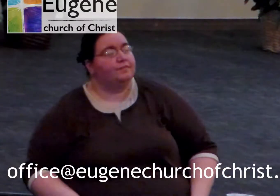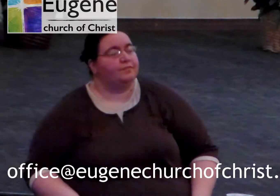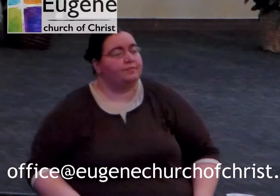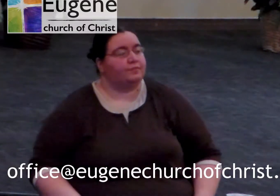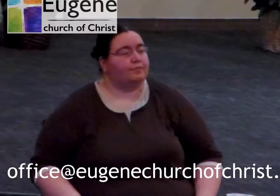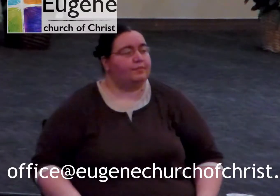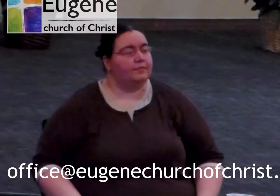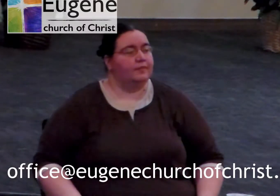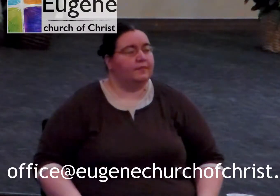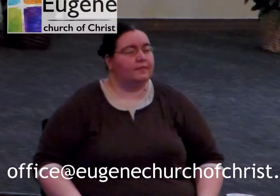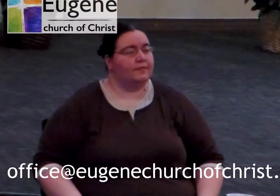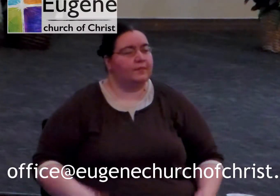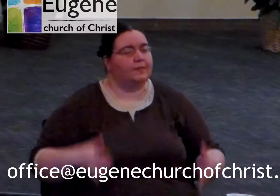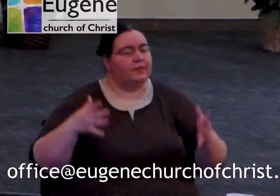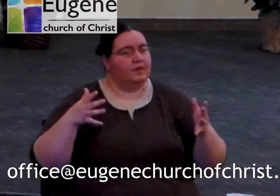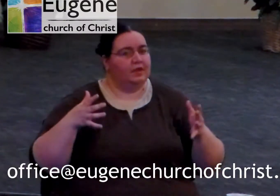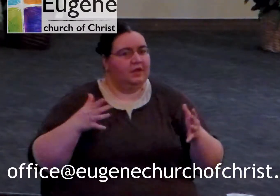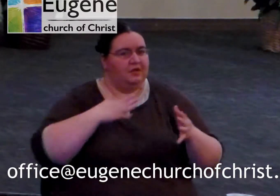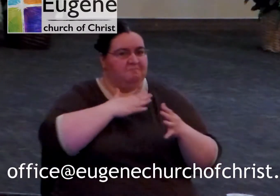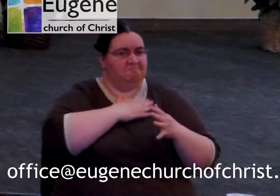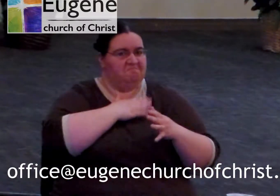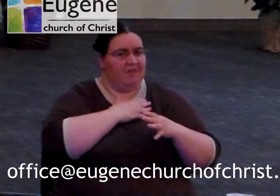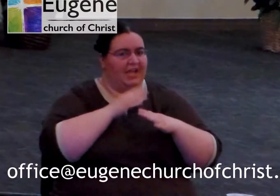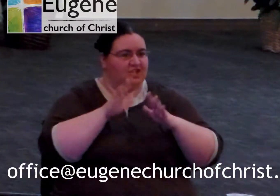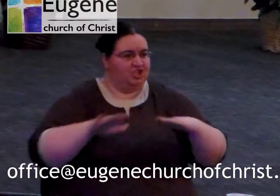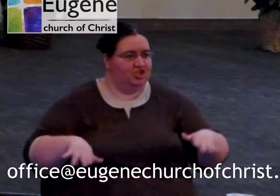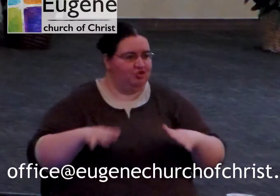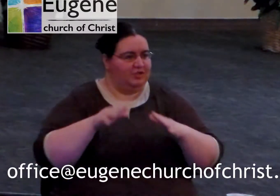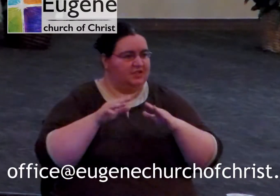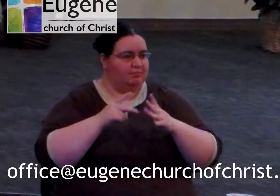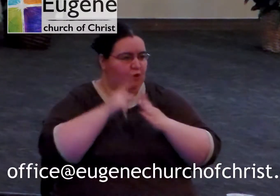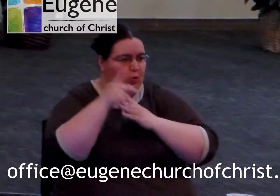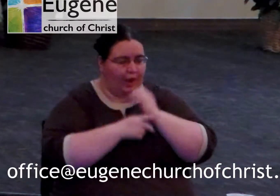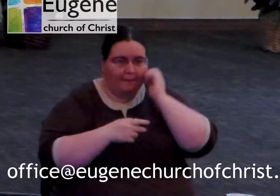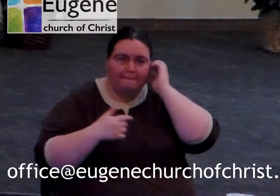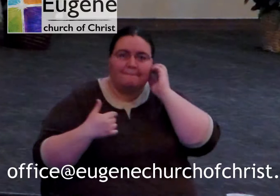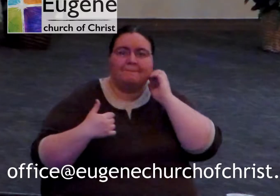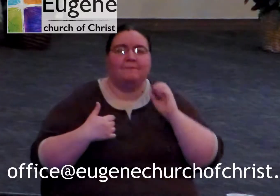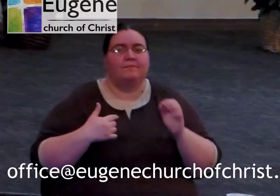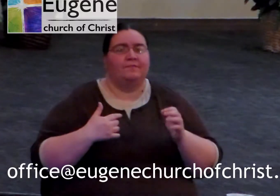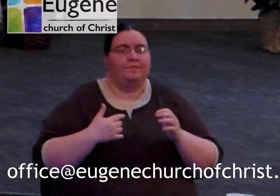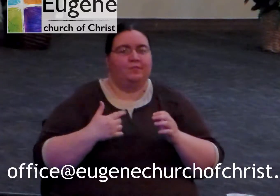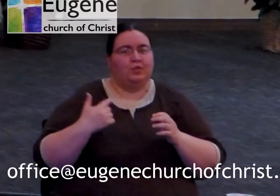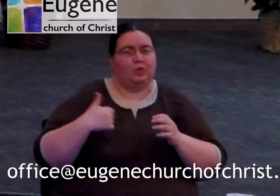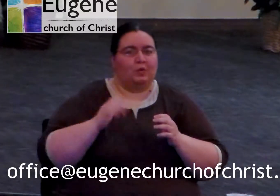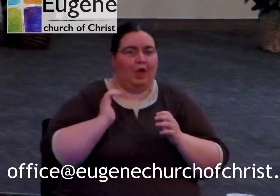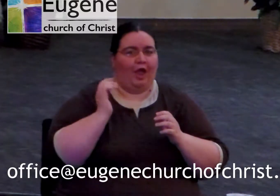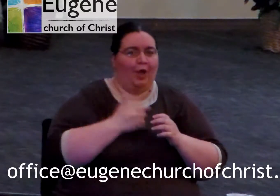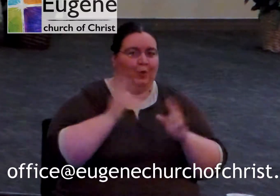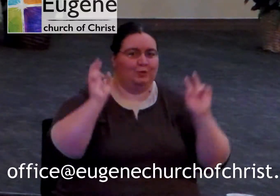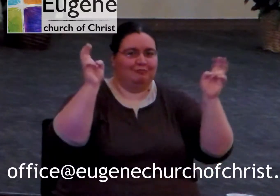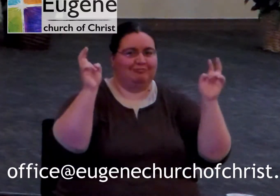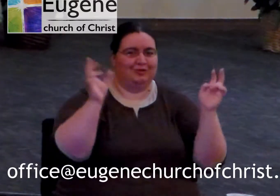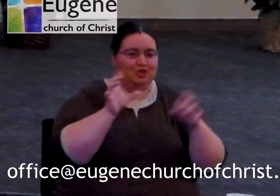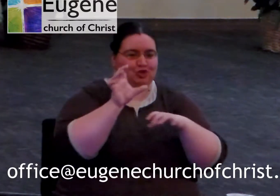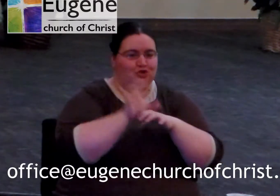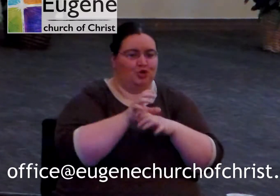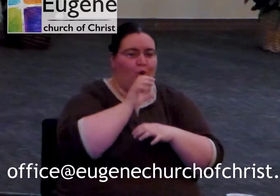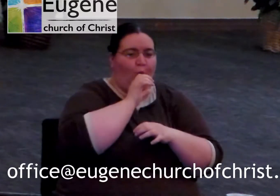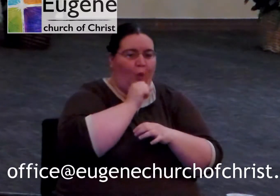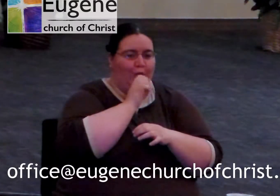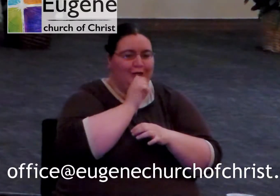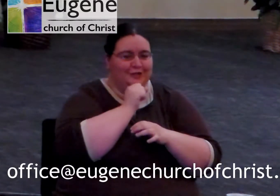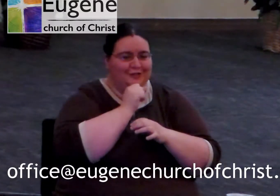heart of the family, and it combines those two things. And so everything that we do is focused on that. And what I love about this strategy is that it helps